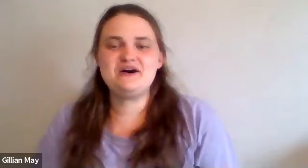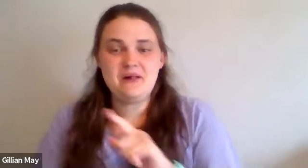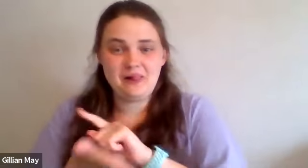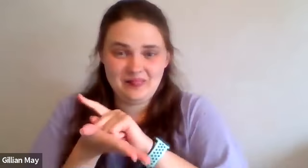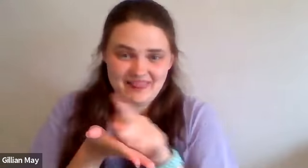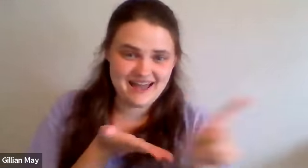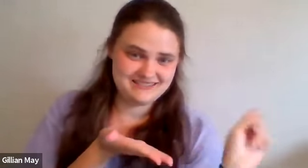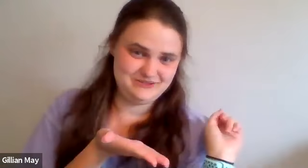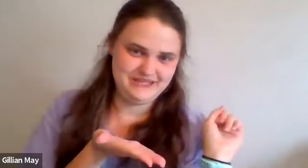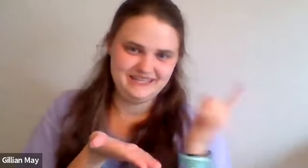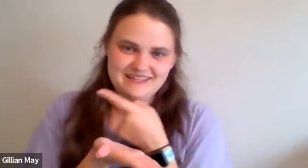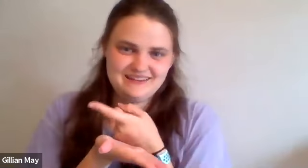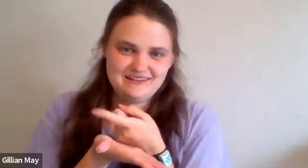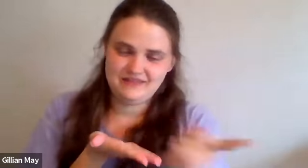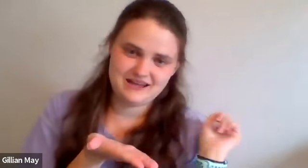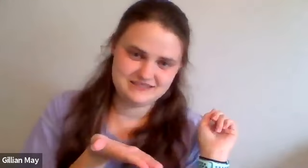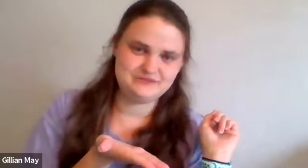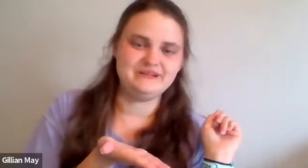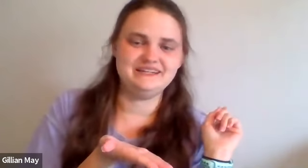So last week.